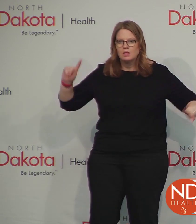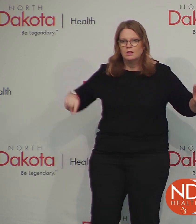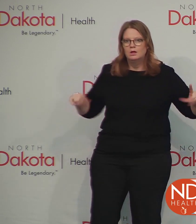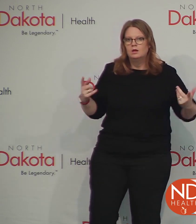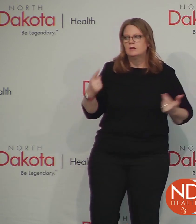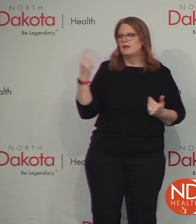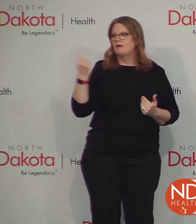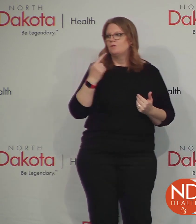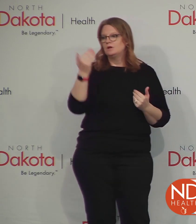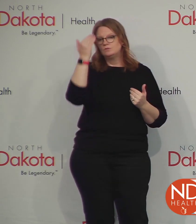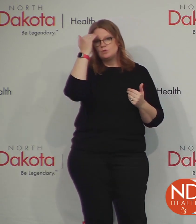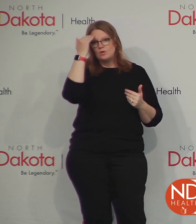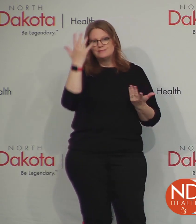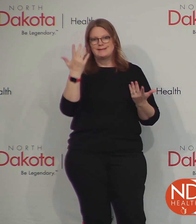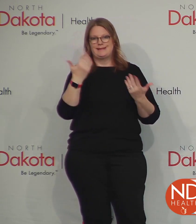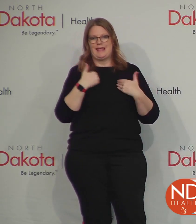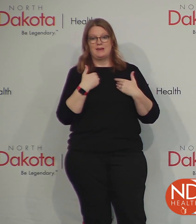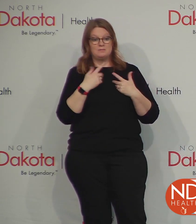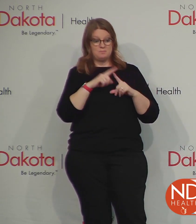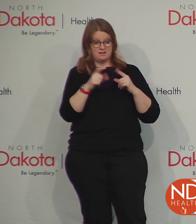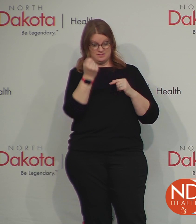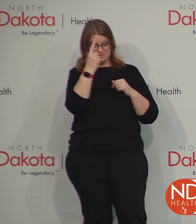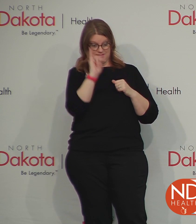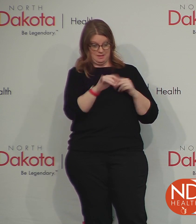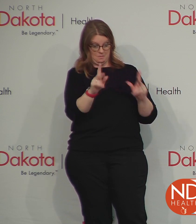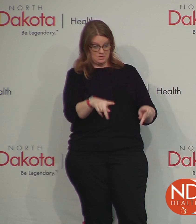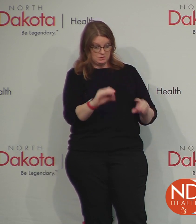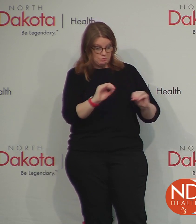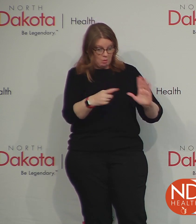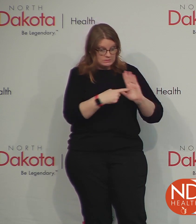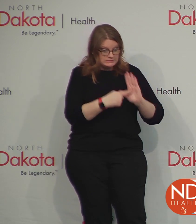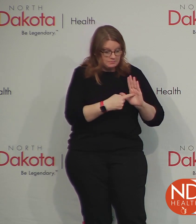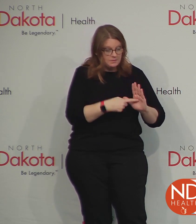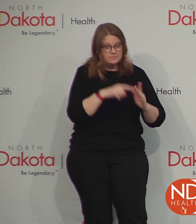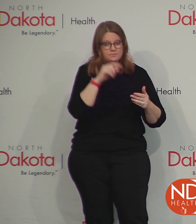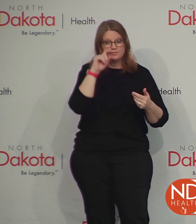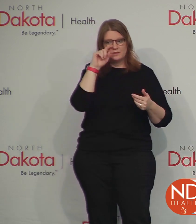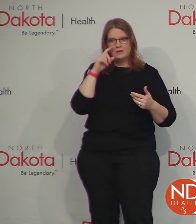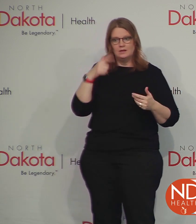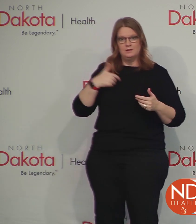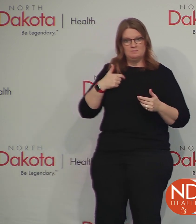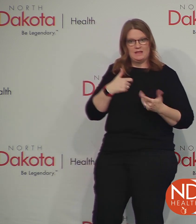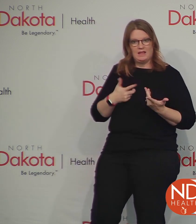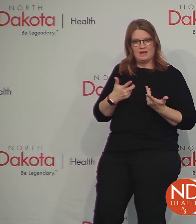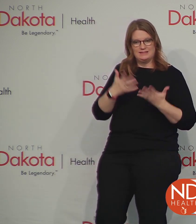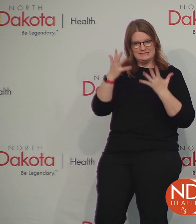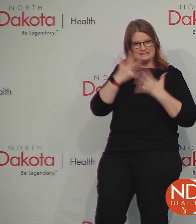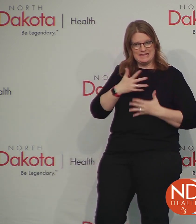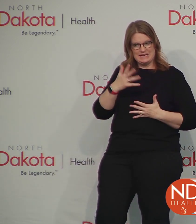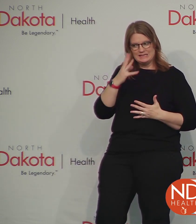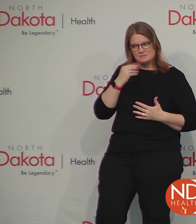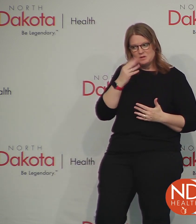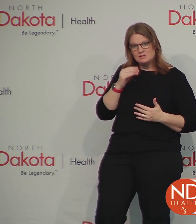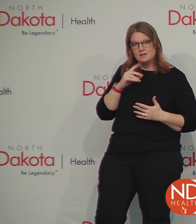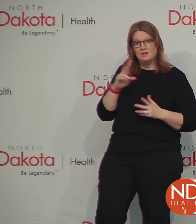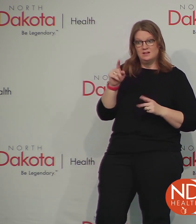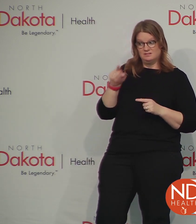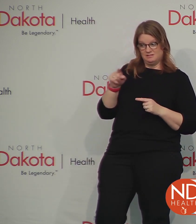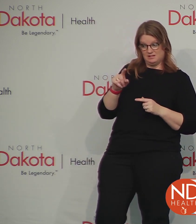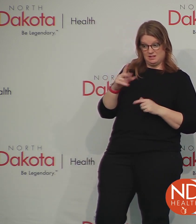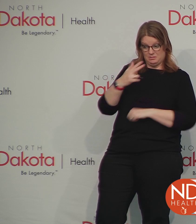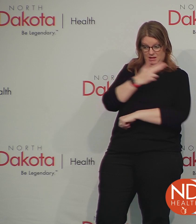who's had it and had no symptoms. I also have the unfortunate experience of knowing people who were not only hospitalized, but